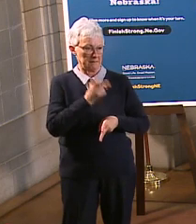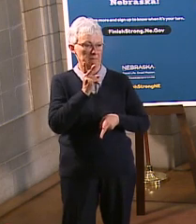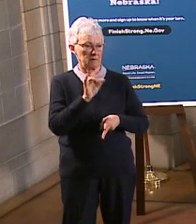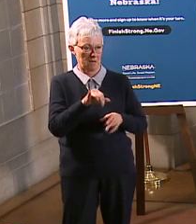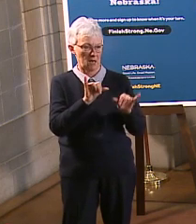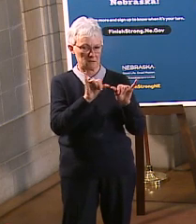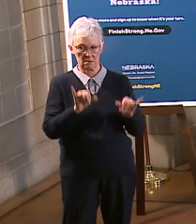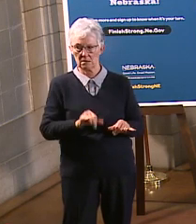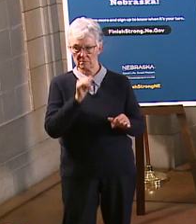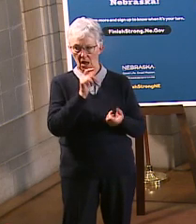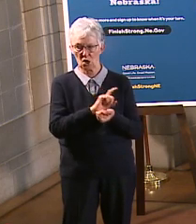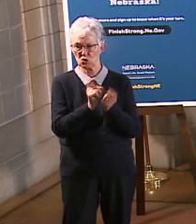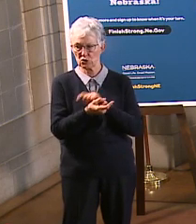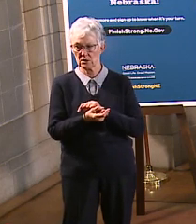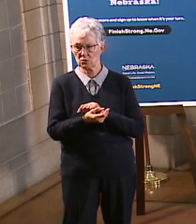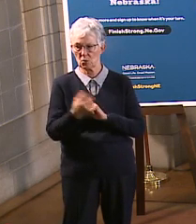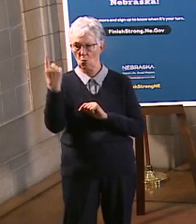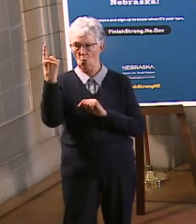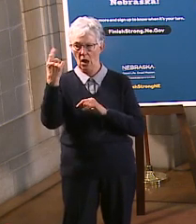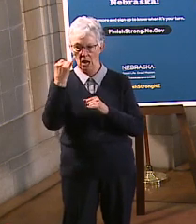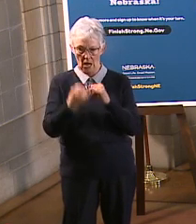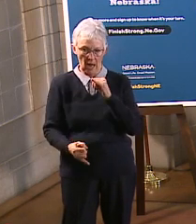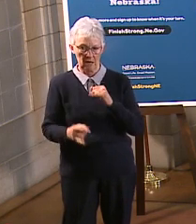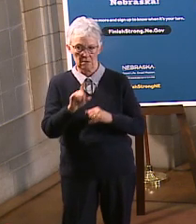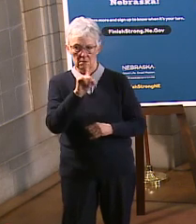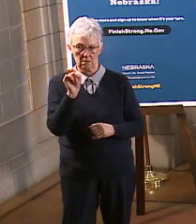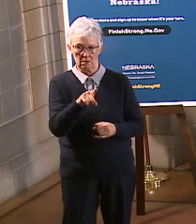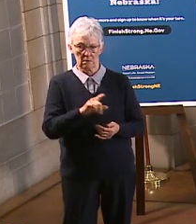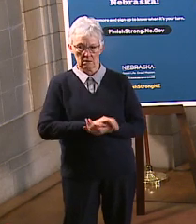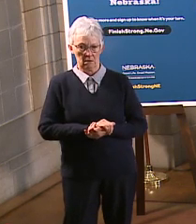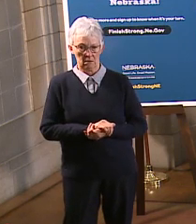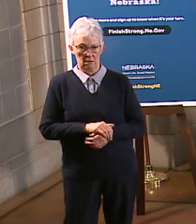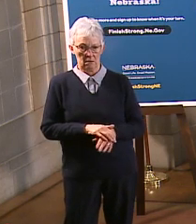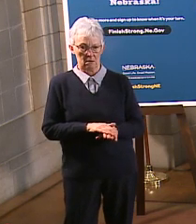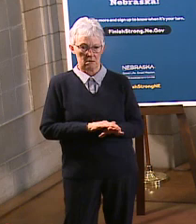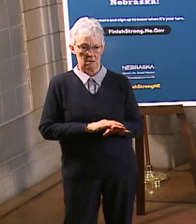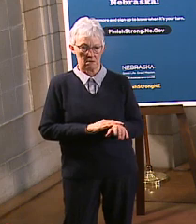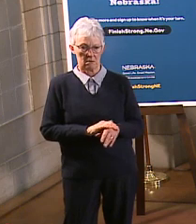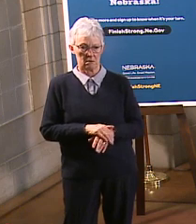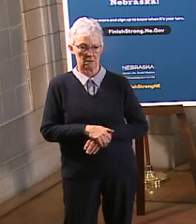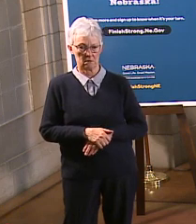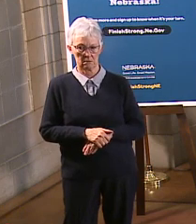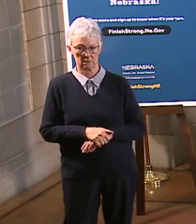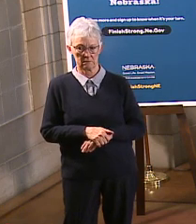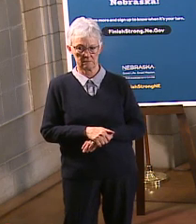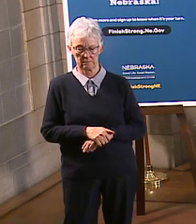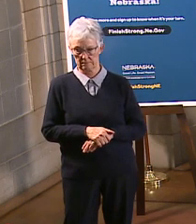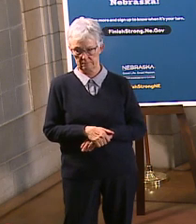Time for the last question. All right, one last question.